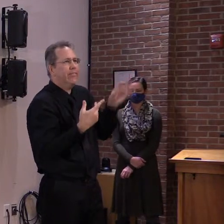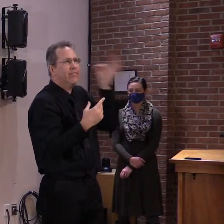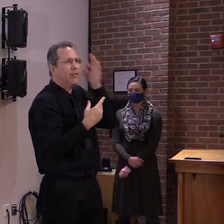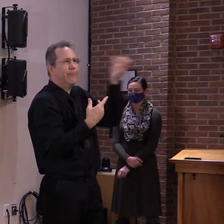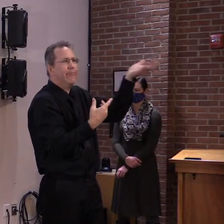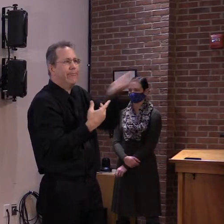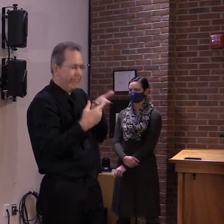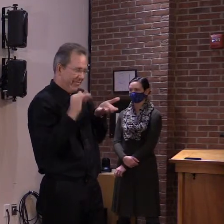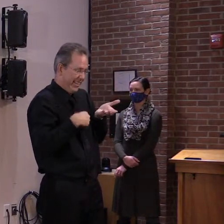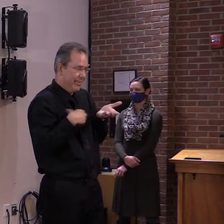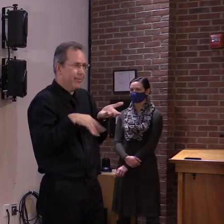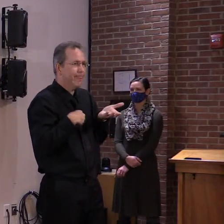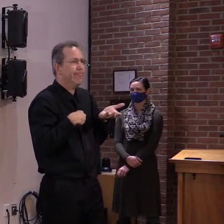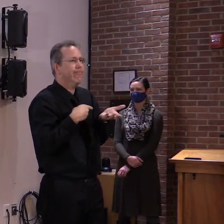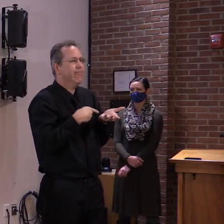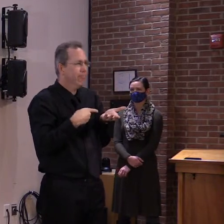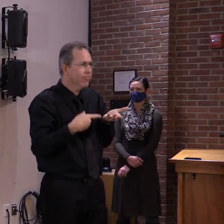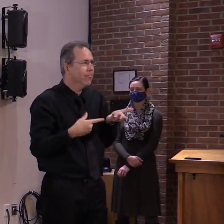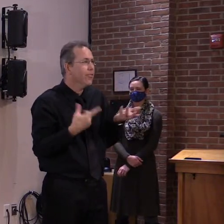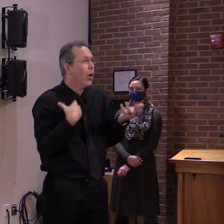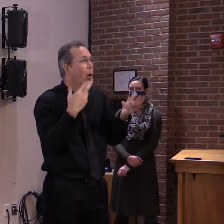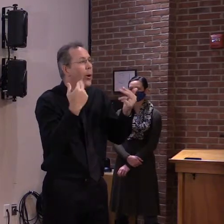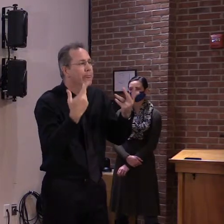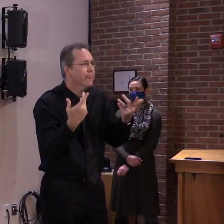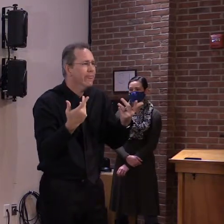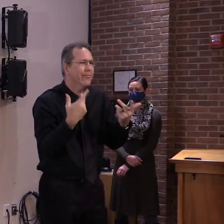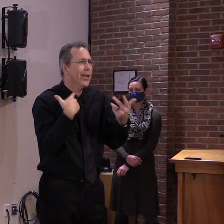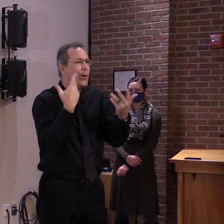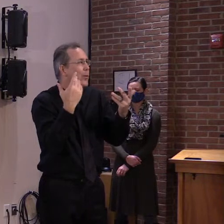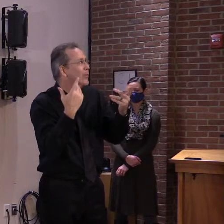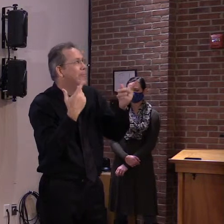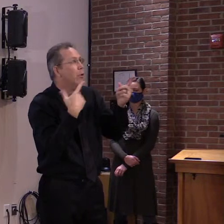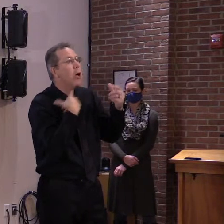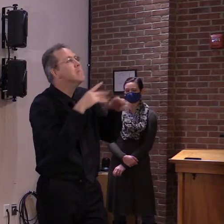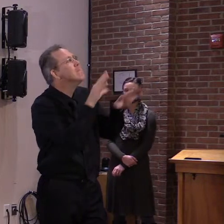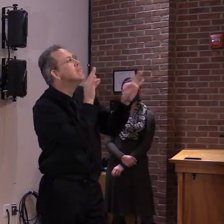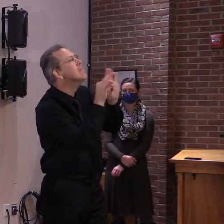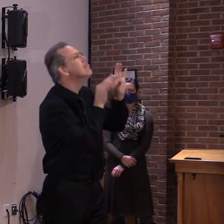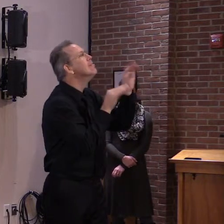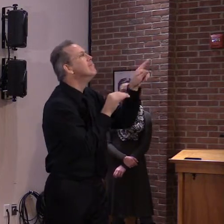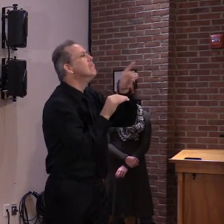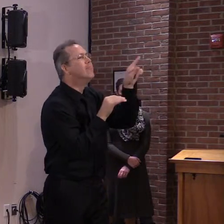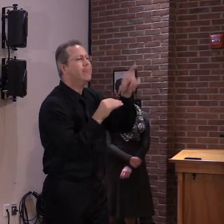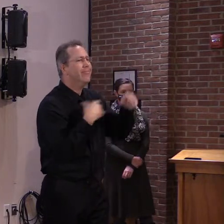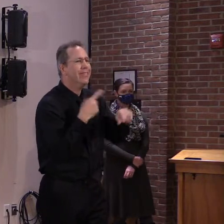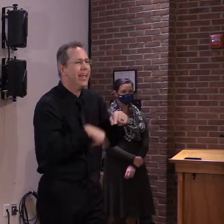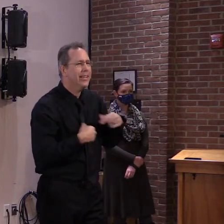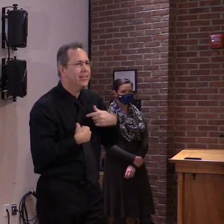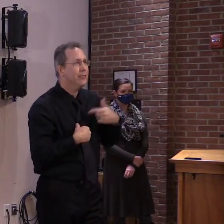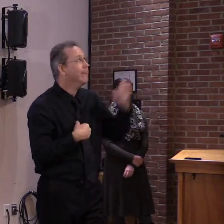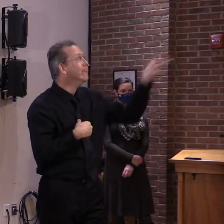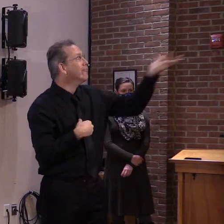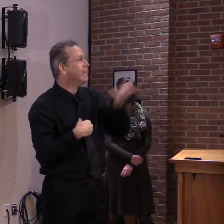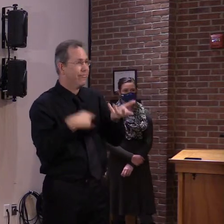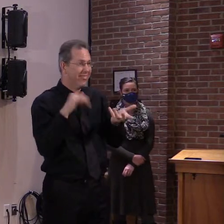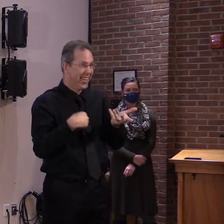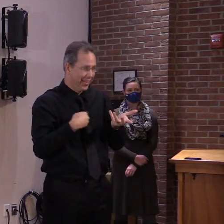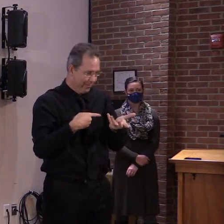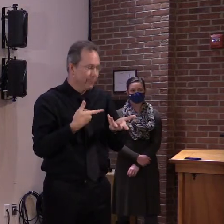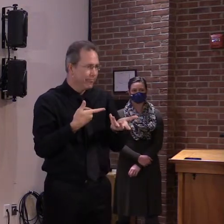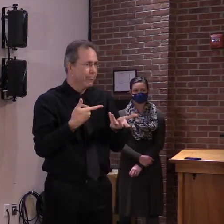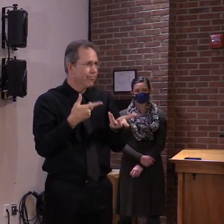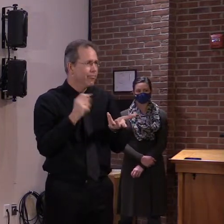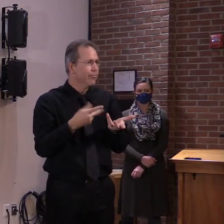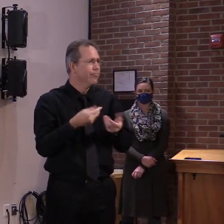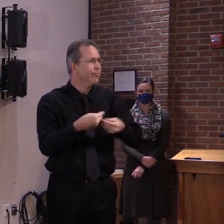move forward. So hard to tell, but I know everybody is working as quickly as possible